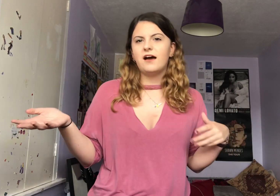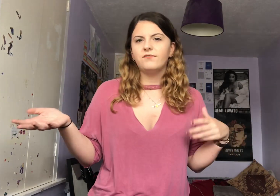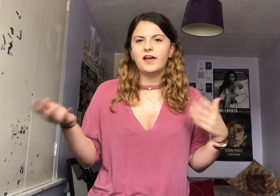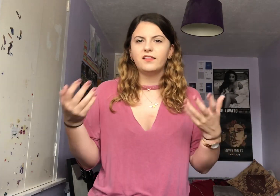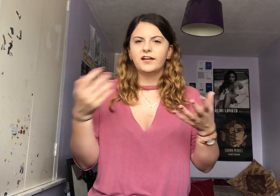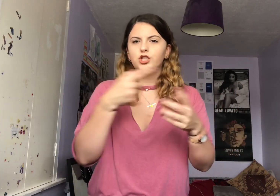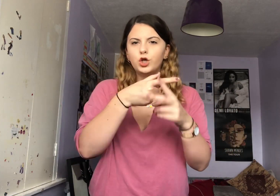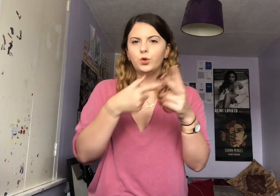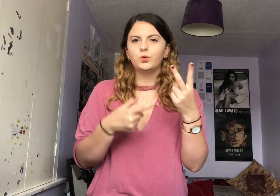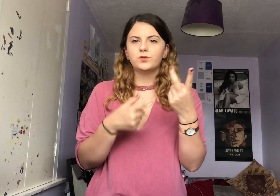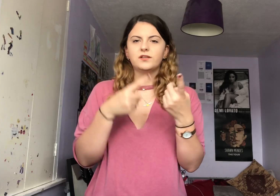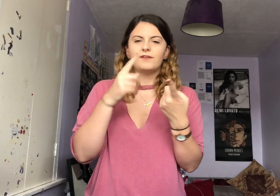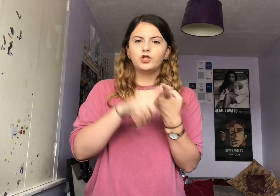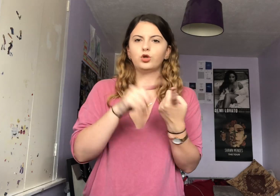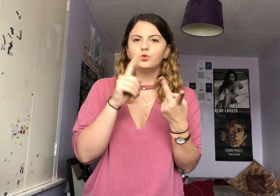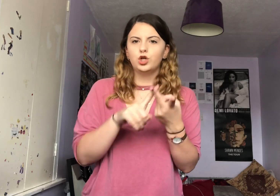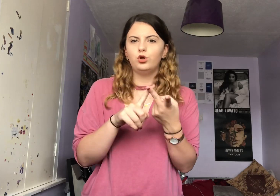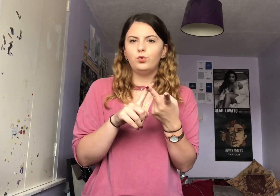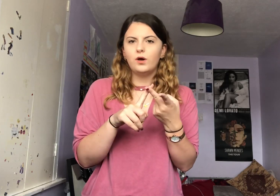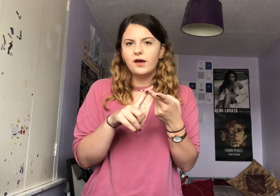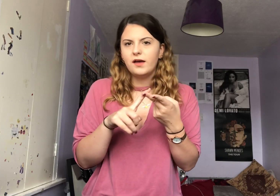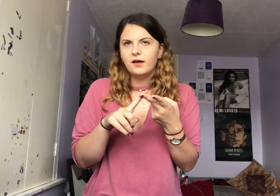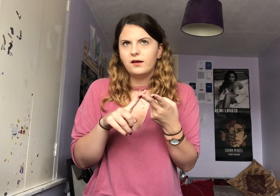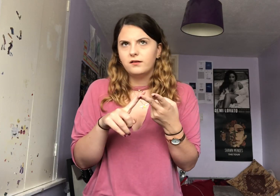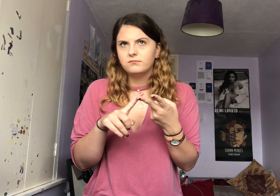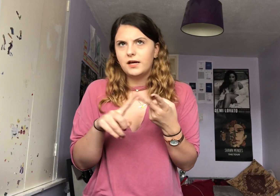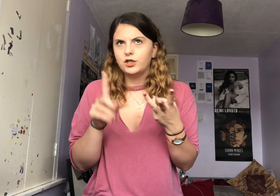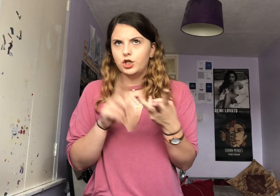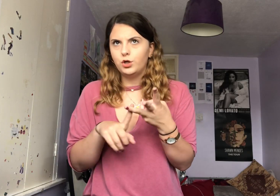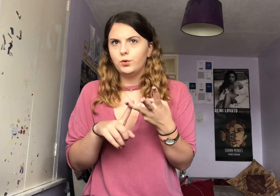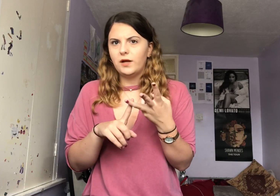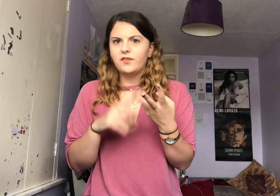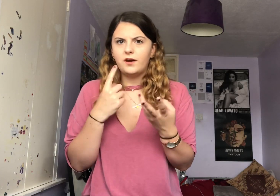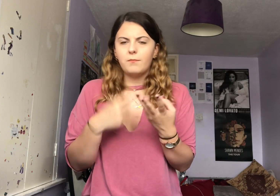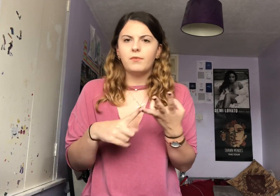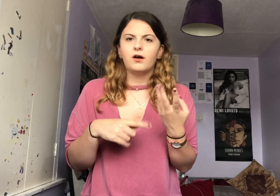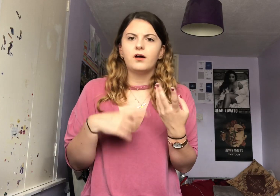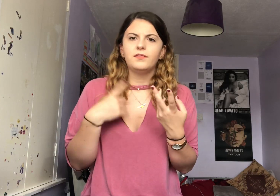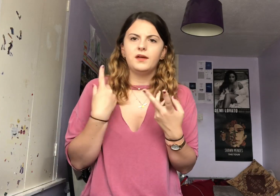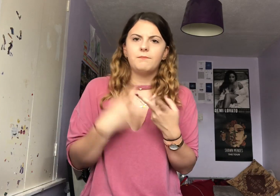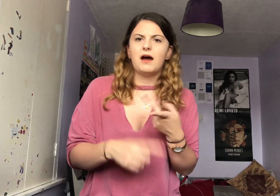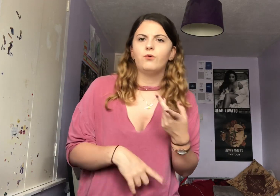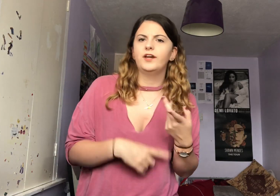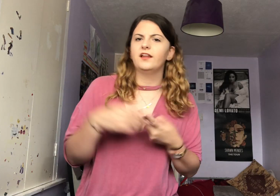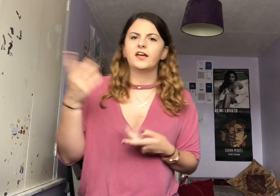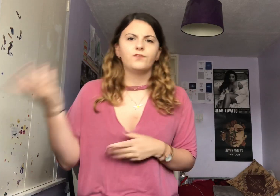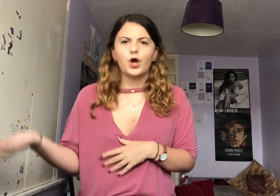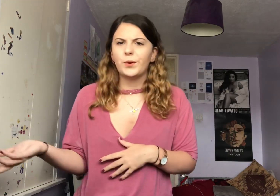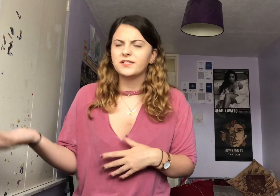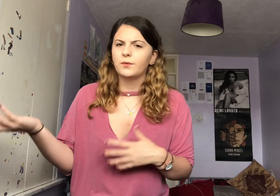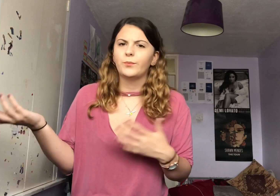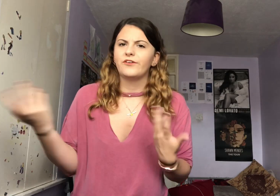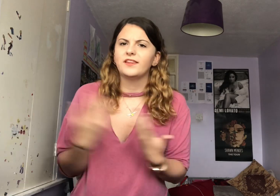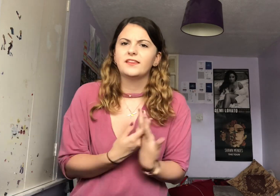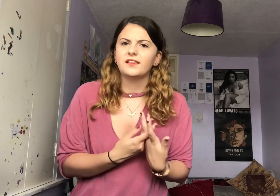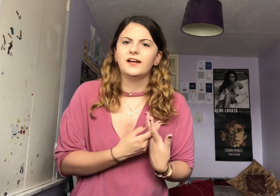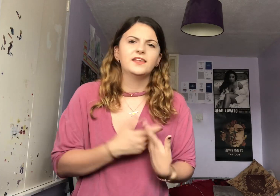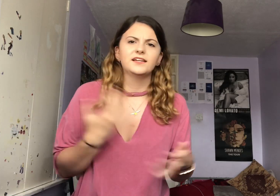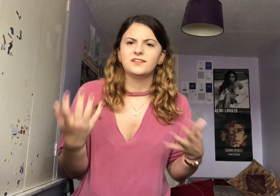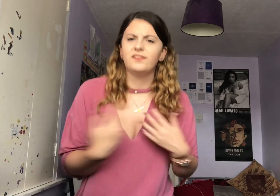have like twos. You have two, and two, like the number and the amount, and like if you're going somewhere and like things like